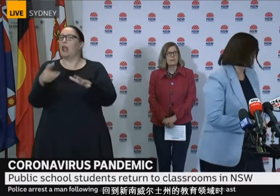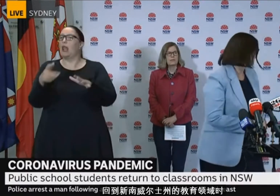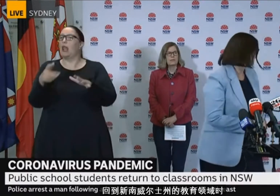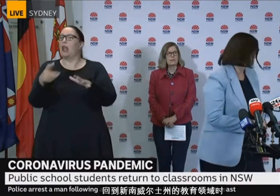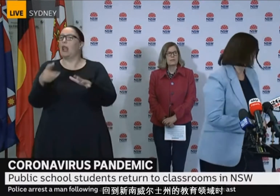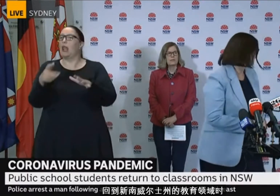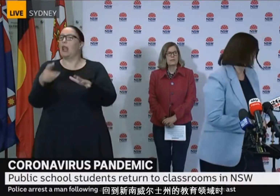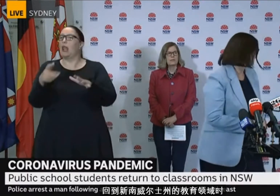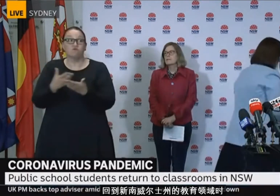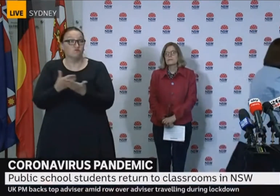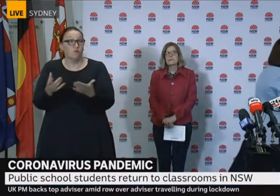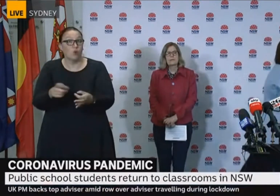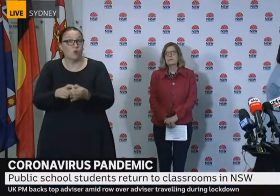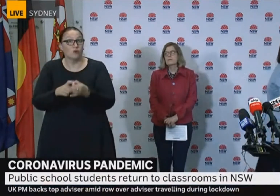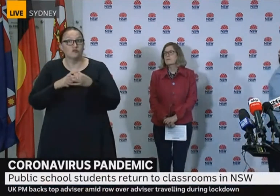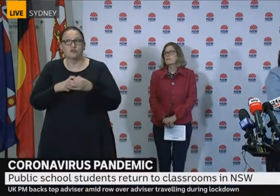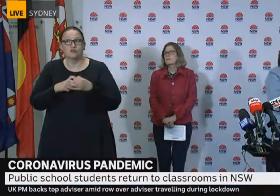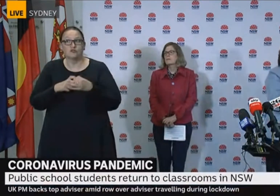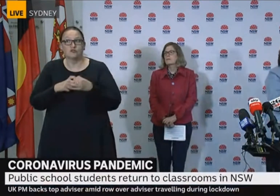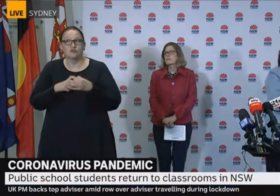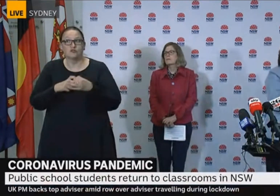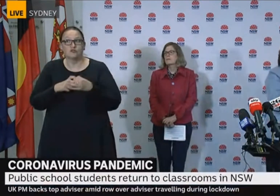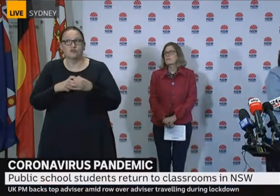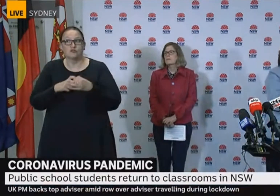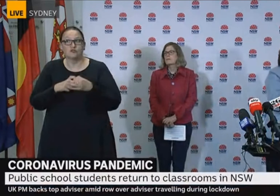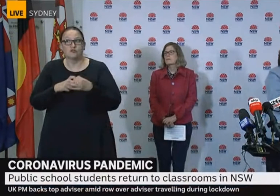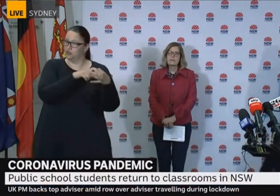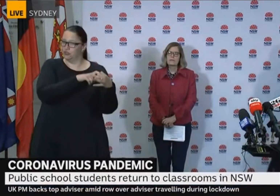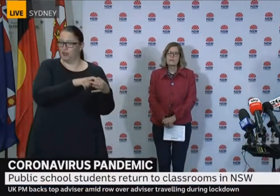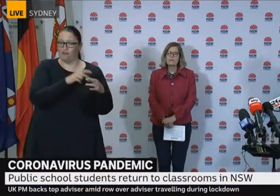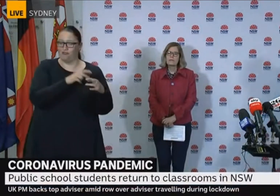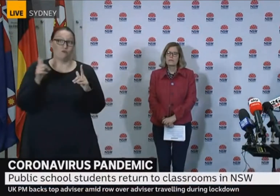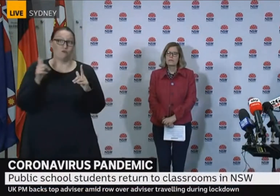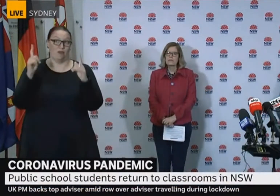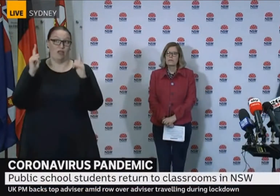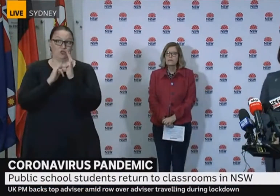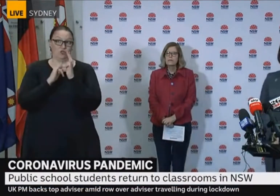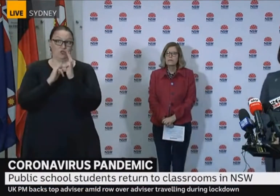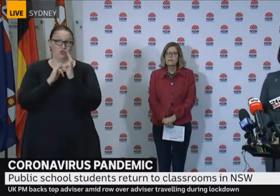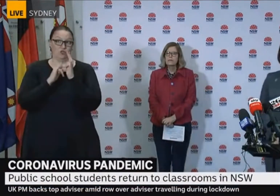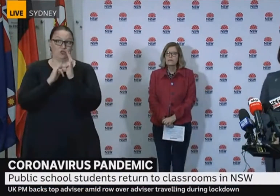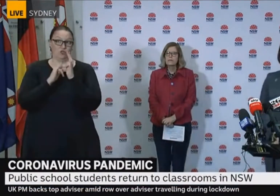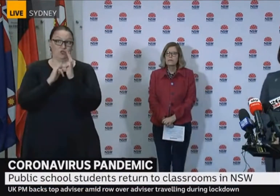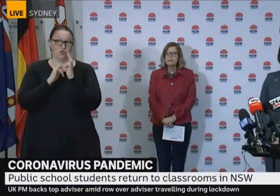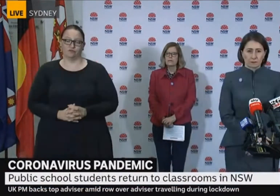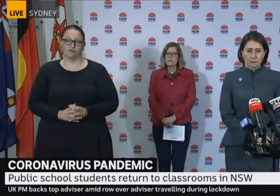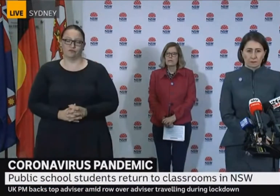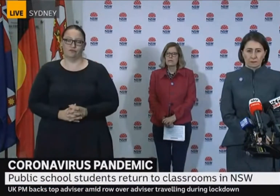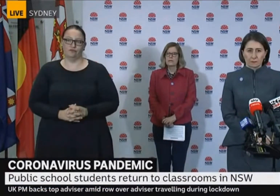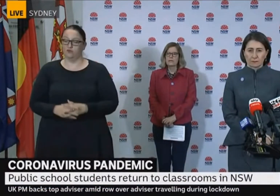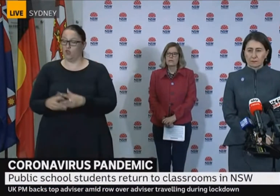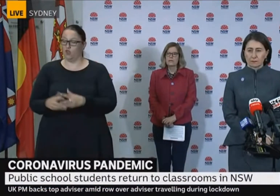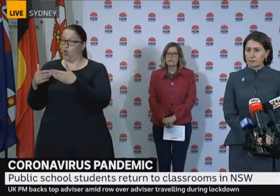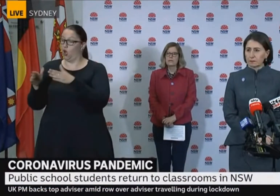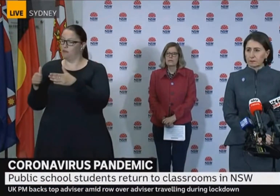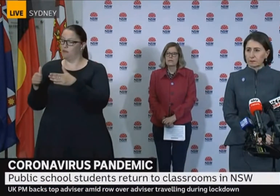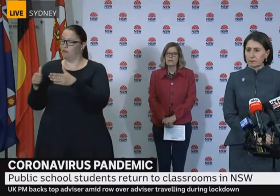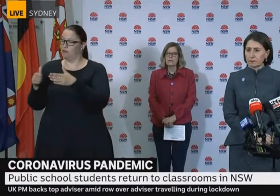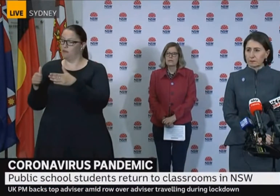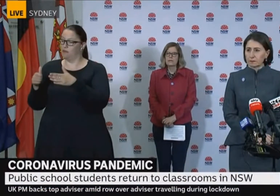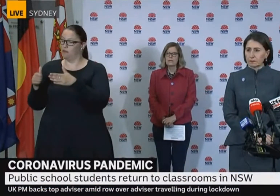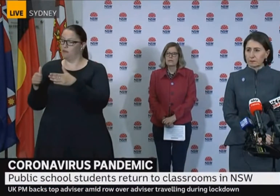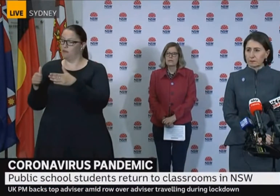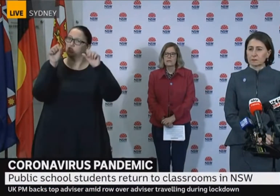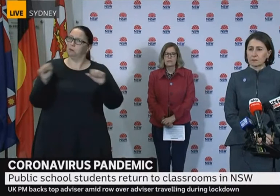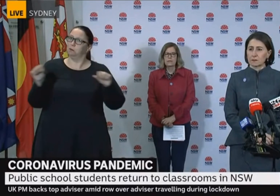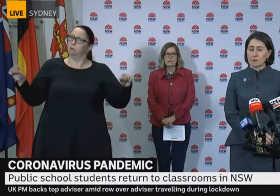in New South Wales. Questions? Premier, there's been a lot of discussion surrounding everything else that's over, but we